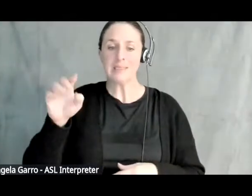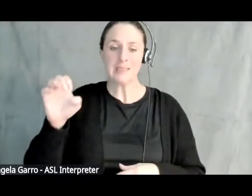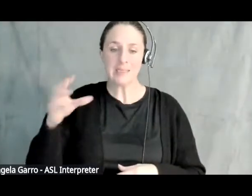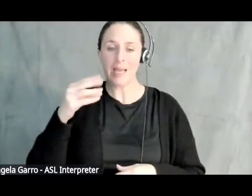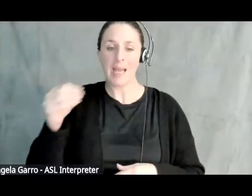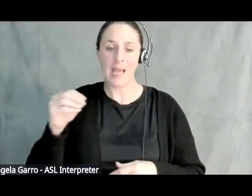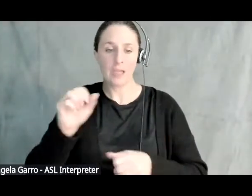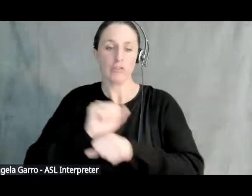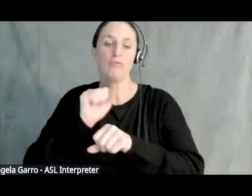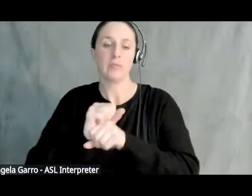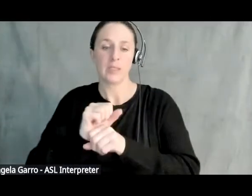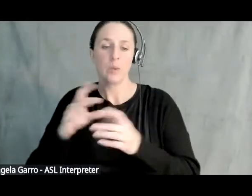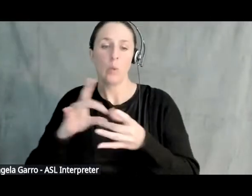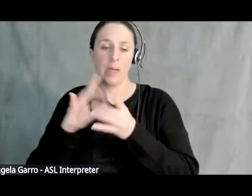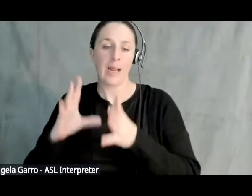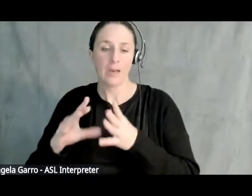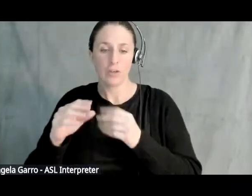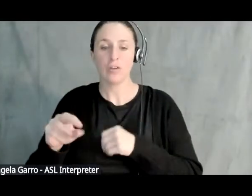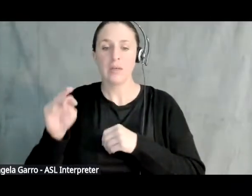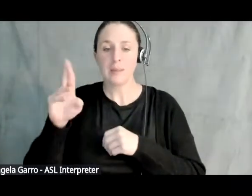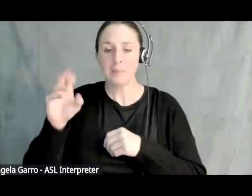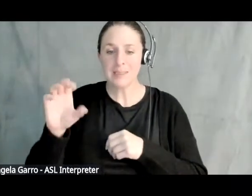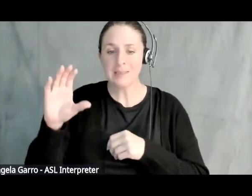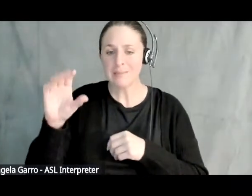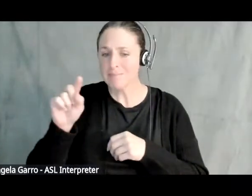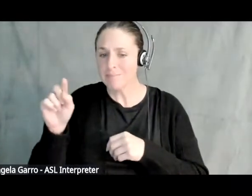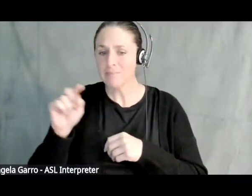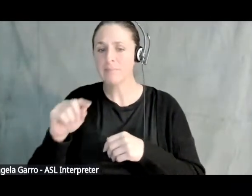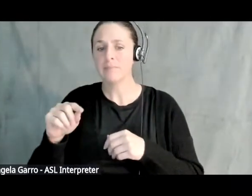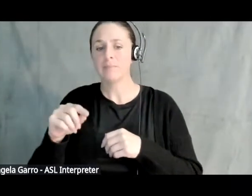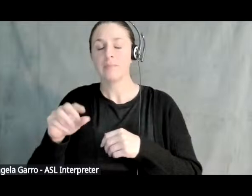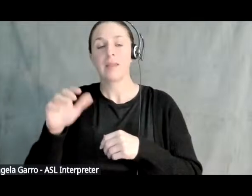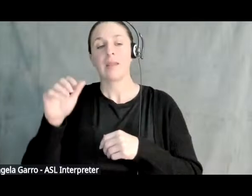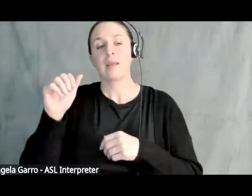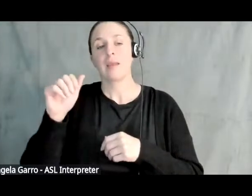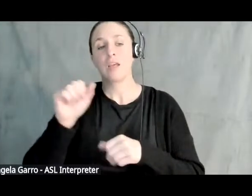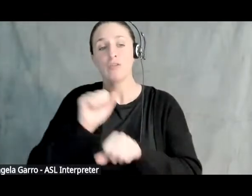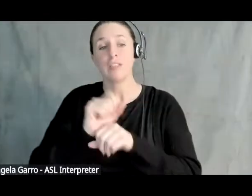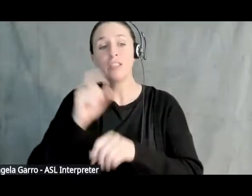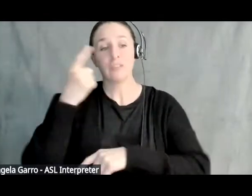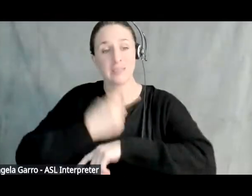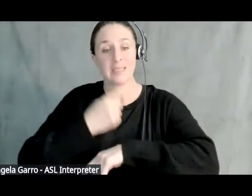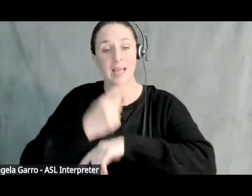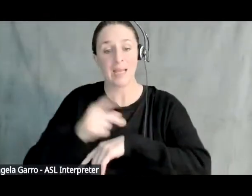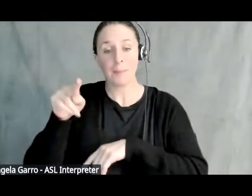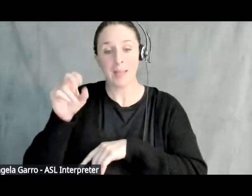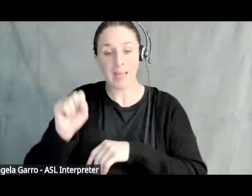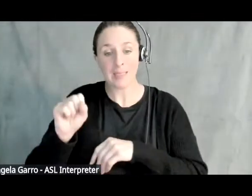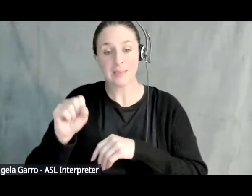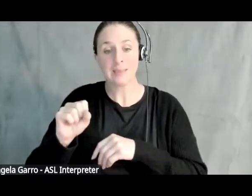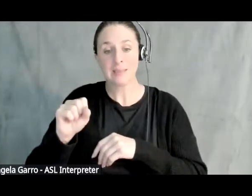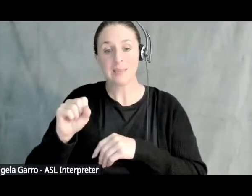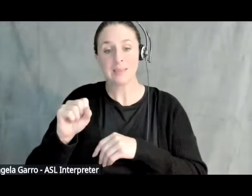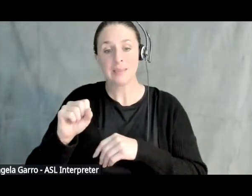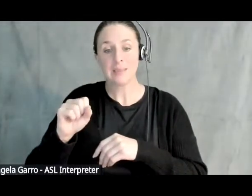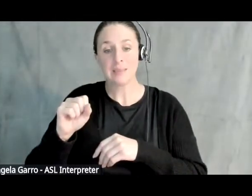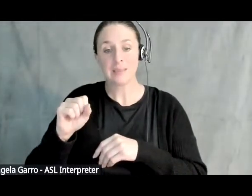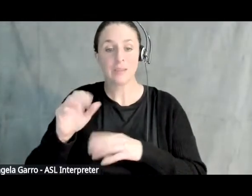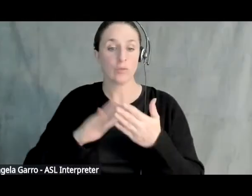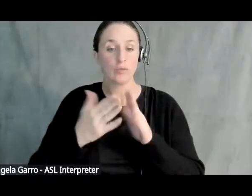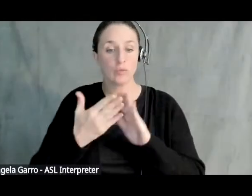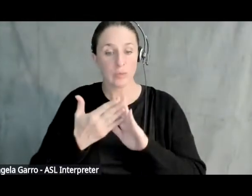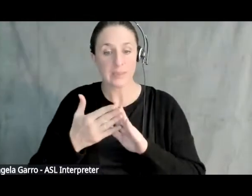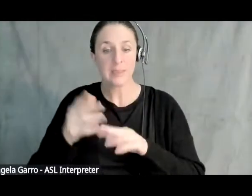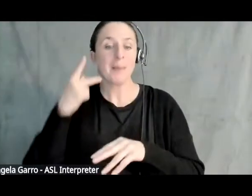Miss Queenie Hua, the Aragon PTSO, and the Career Day Parents Committee for organizing this awesome event, which